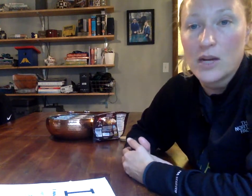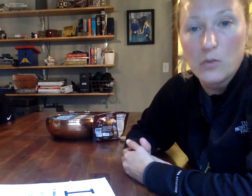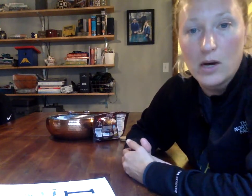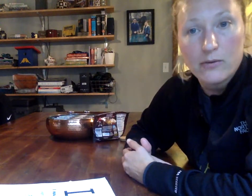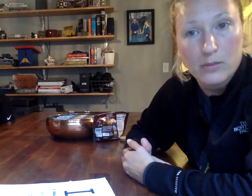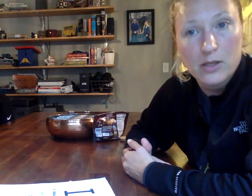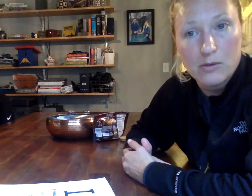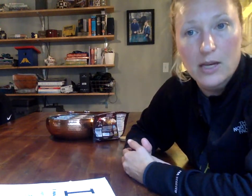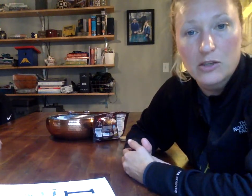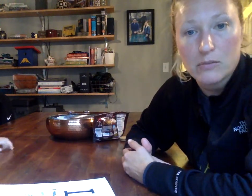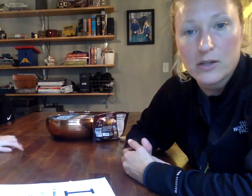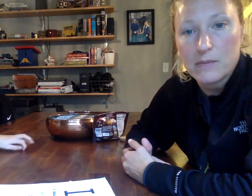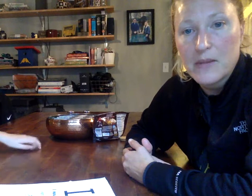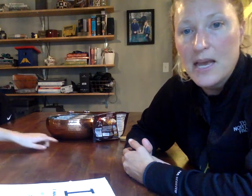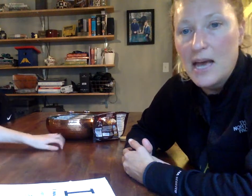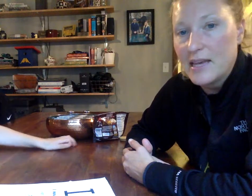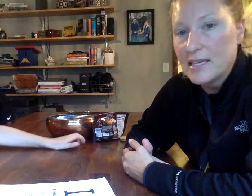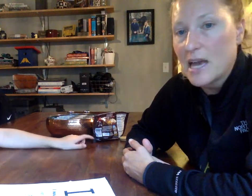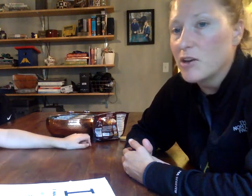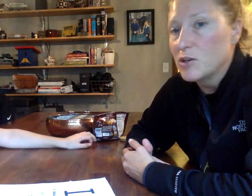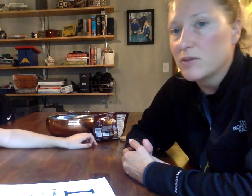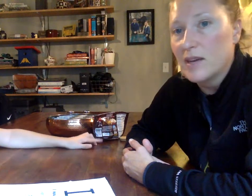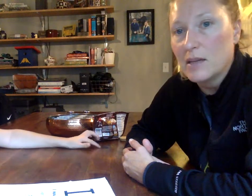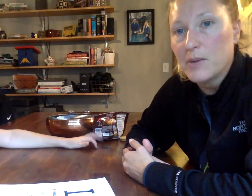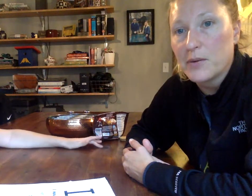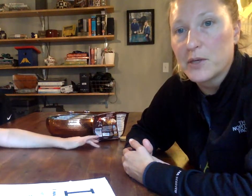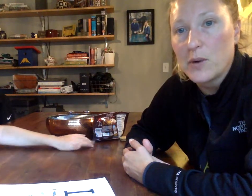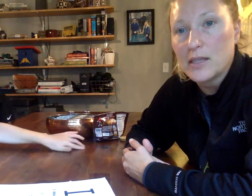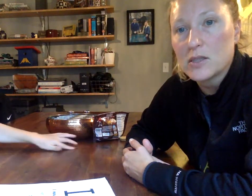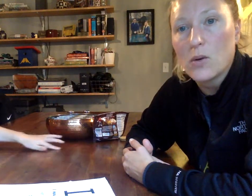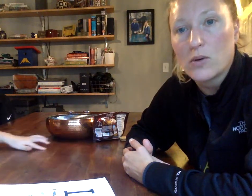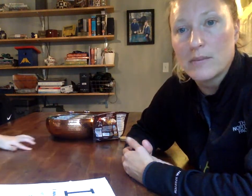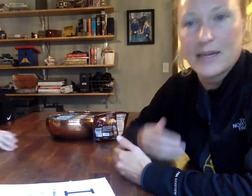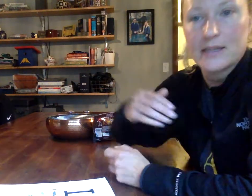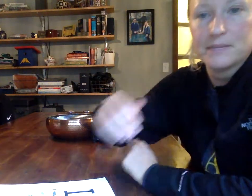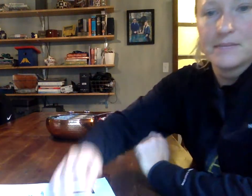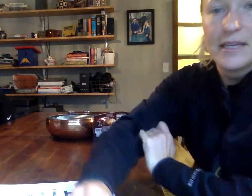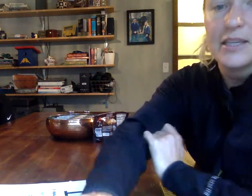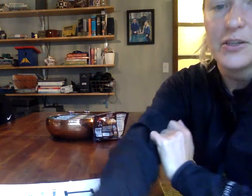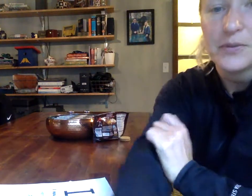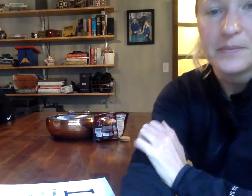want from a communication partner. And that is how you develop a request or a demand. Thank you.